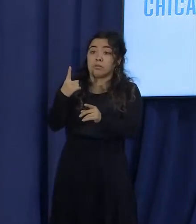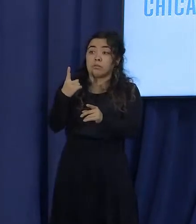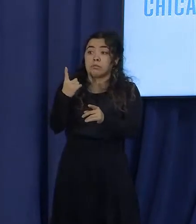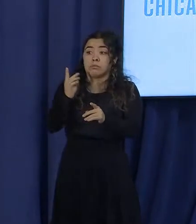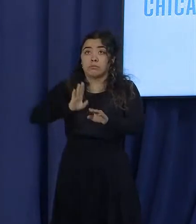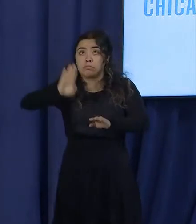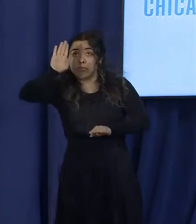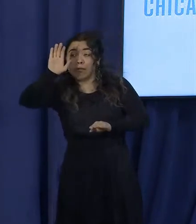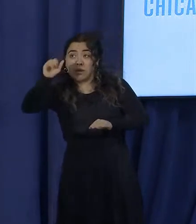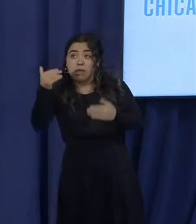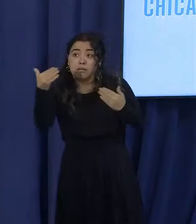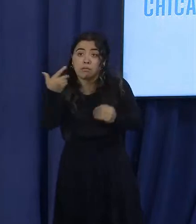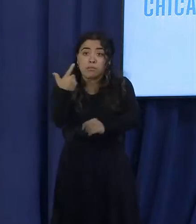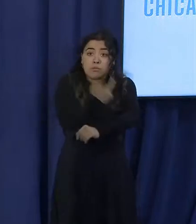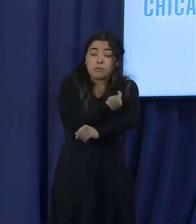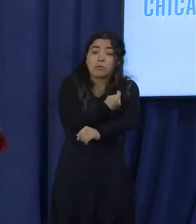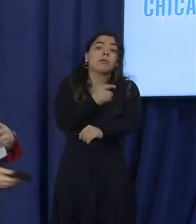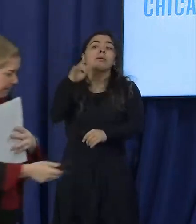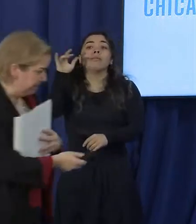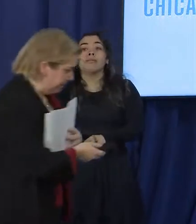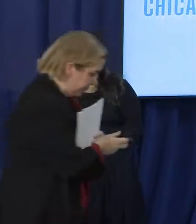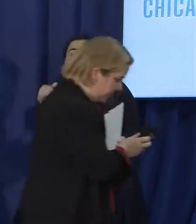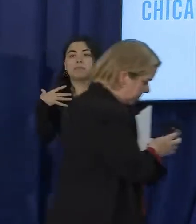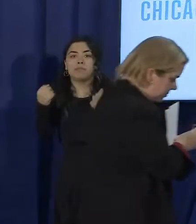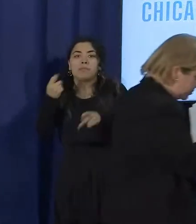maybe just to add in how that would work with Zocdox.